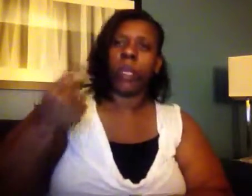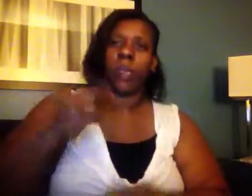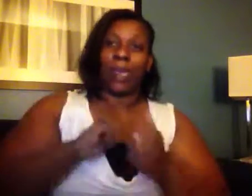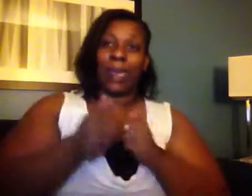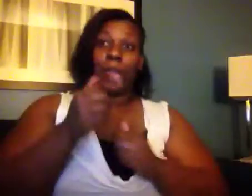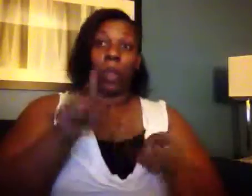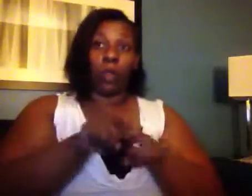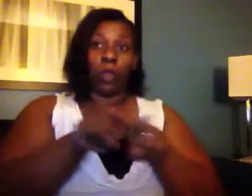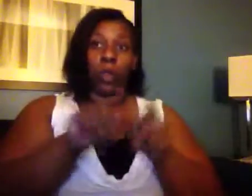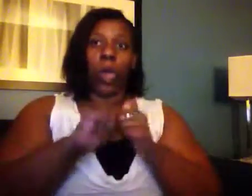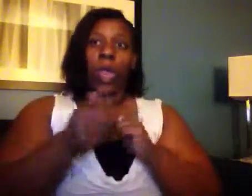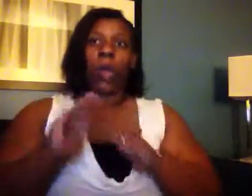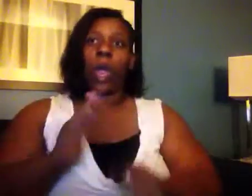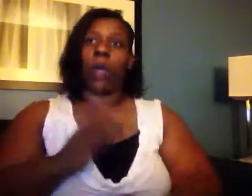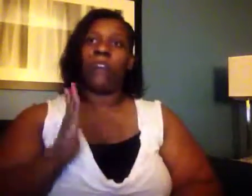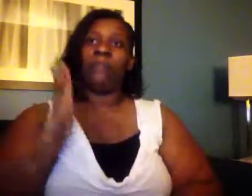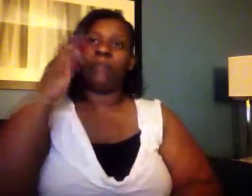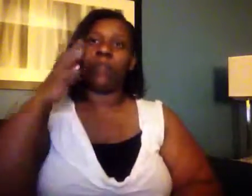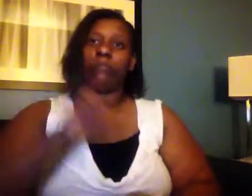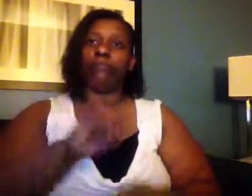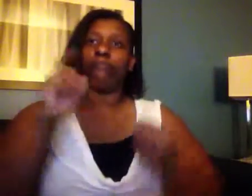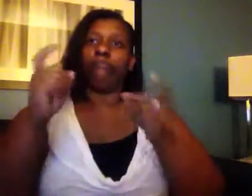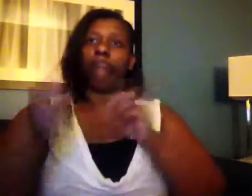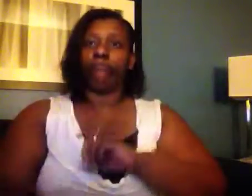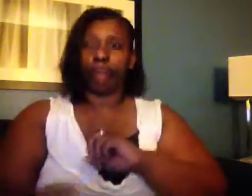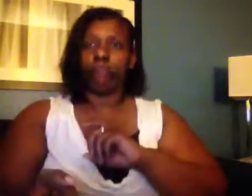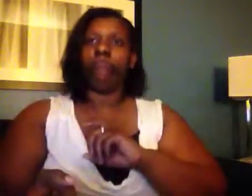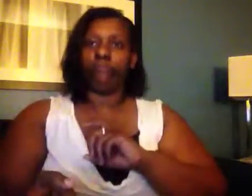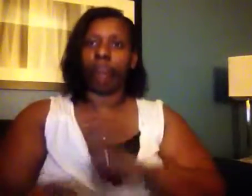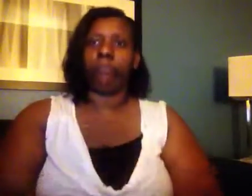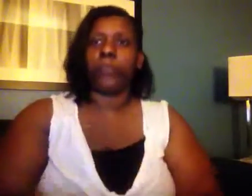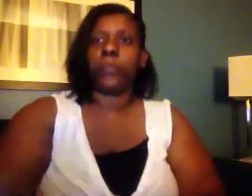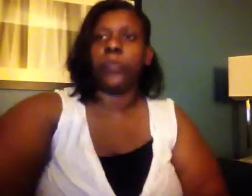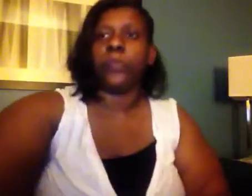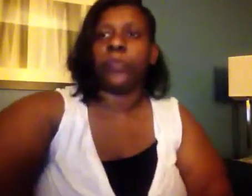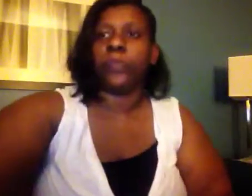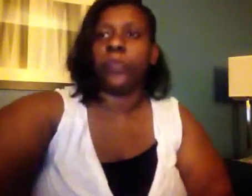father, you have the responsibility to your son to do the right thing. Look at little Junior's face. He's almost at two.